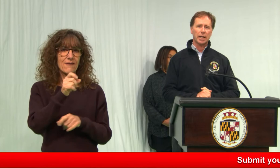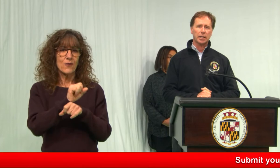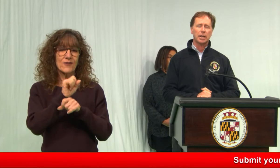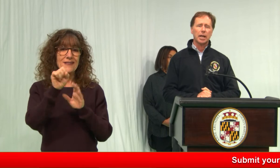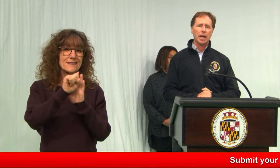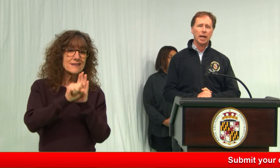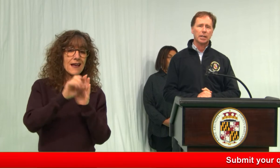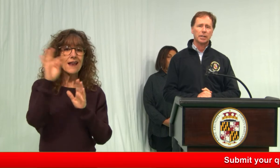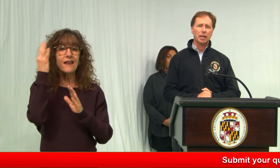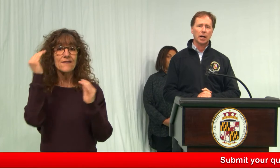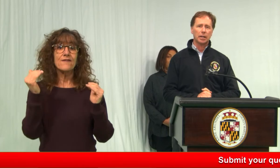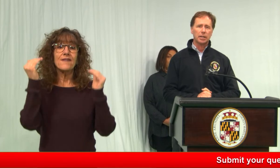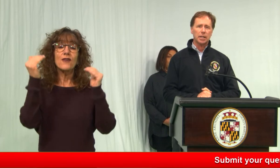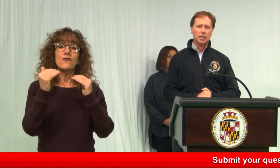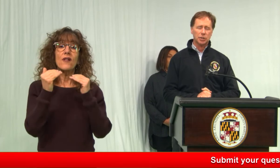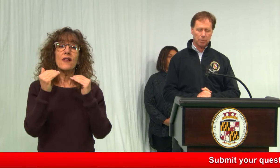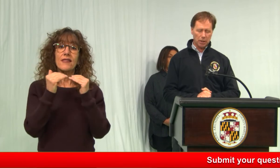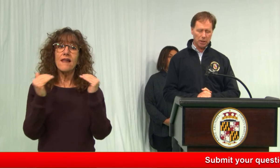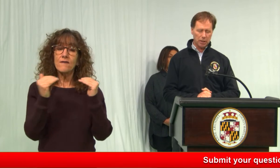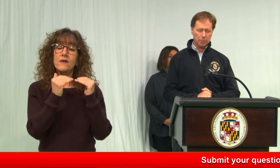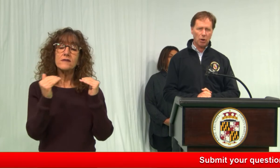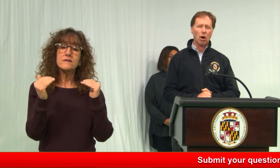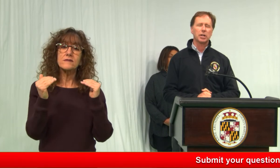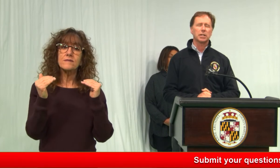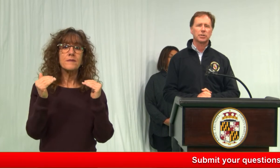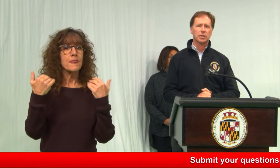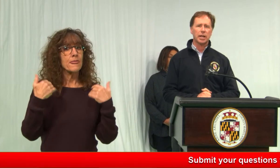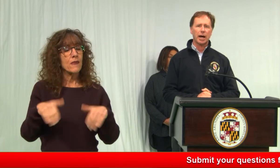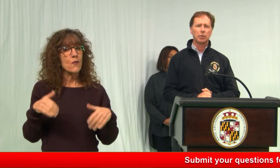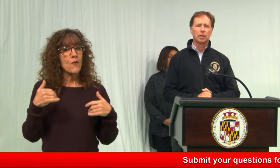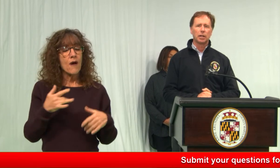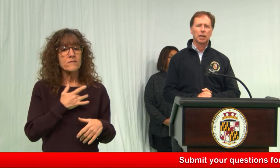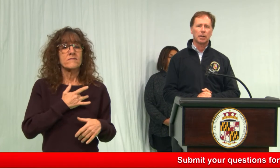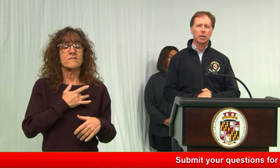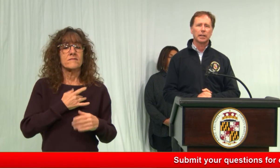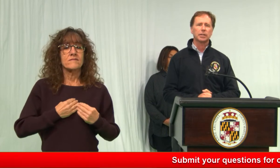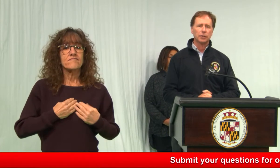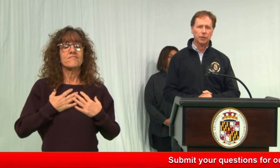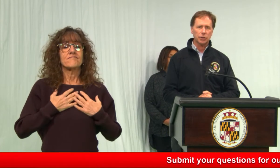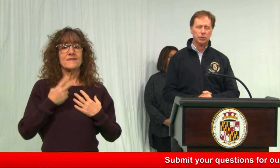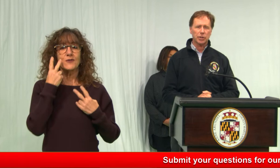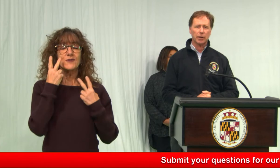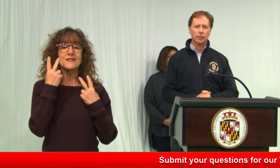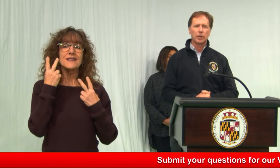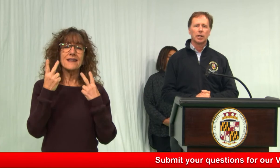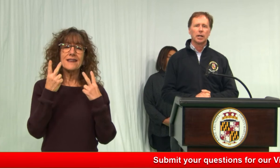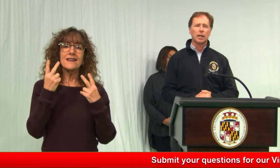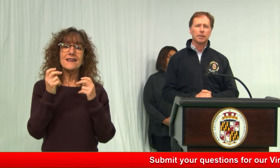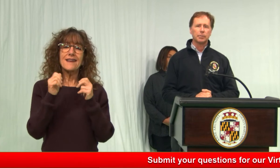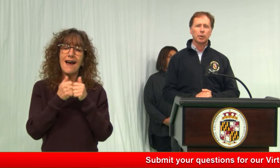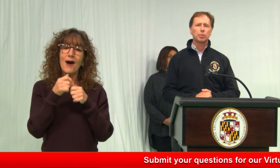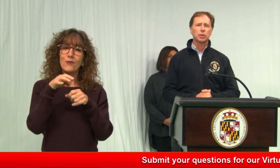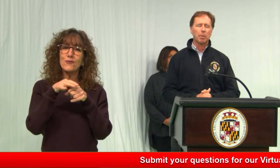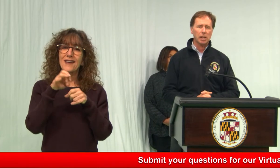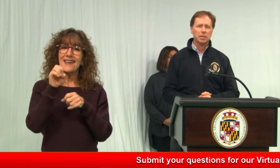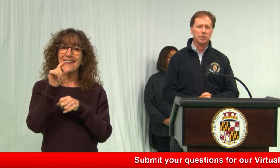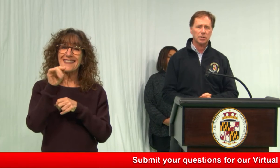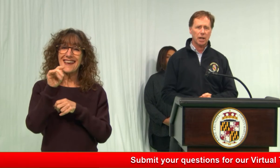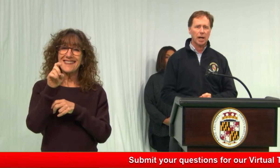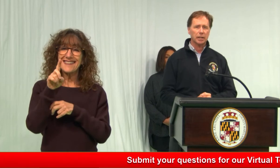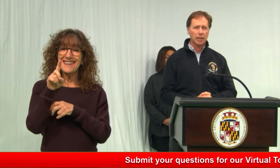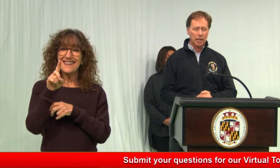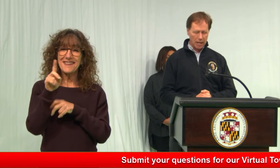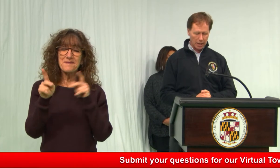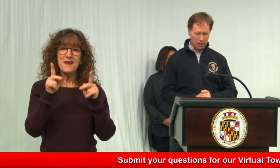levels, and it's been heartening to see how elected officials have put their